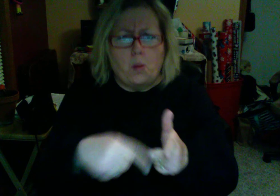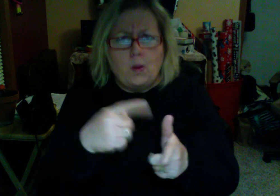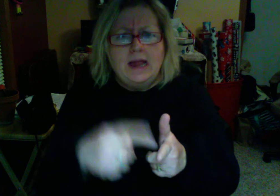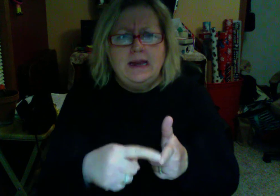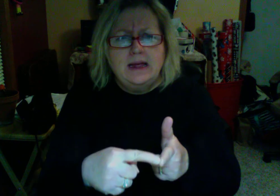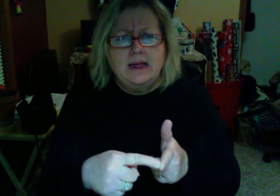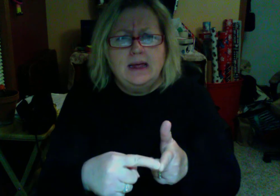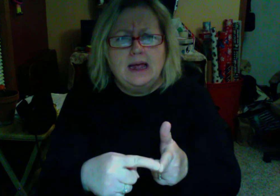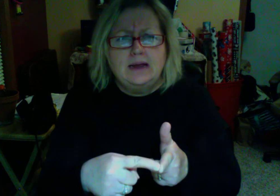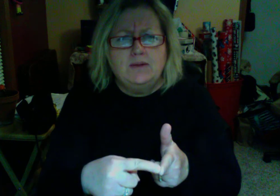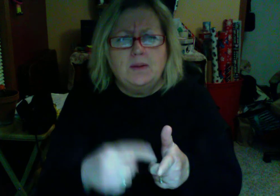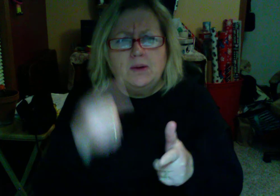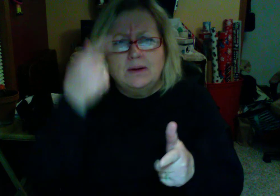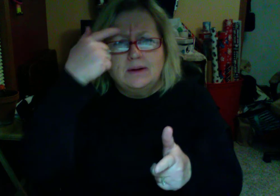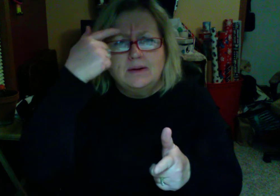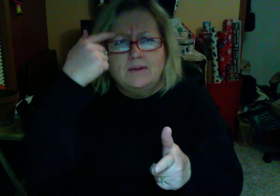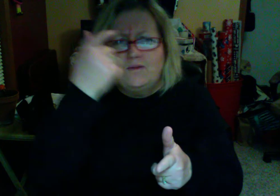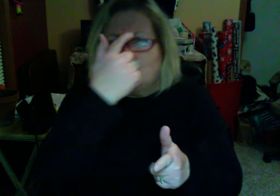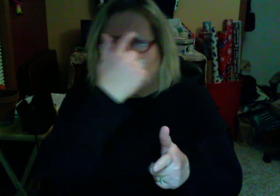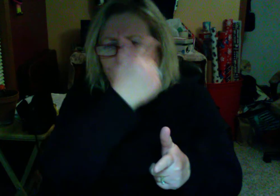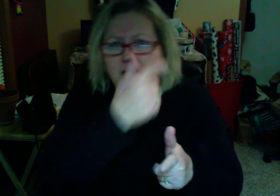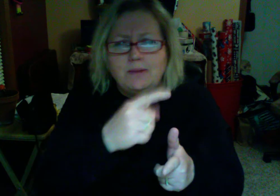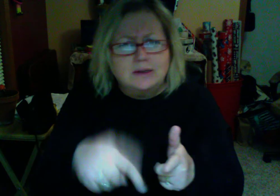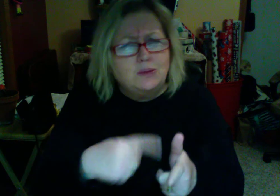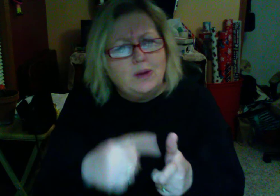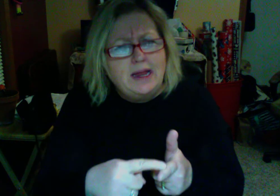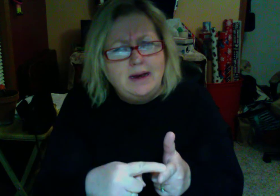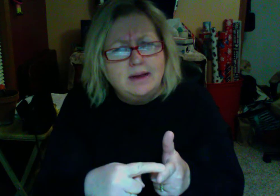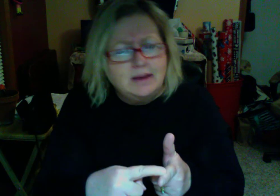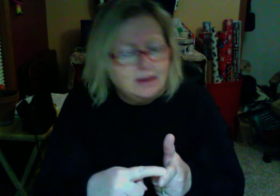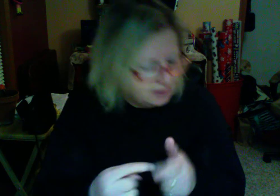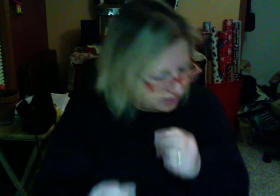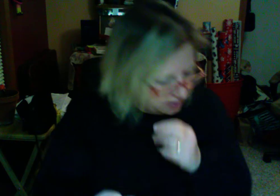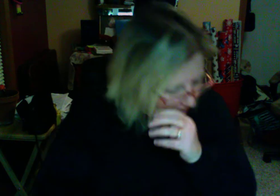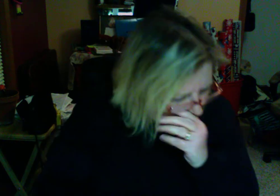when, and remember, furrowed eyebrows, when.